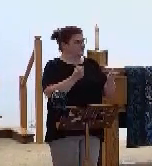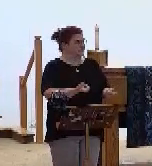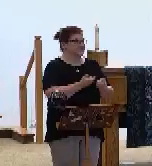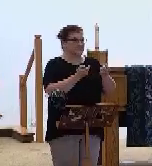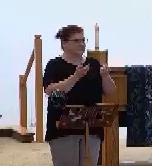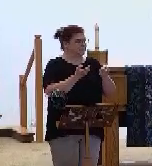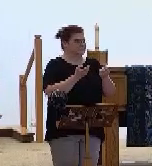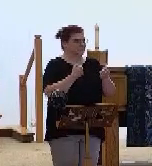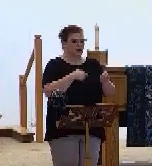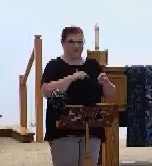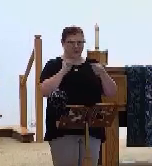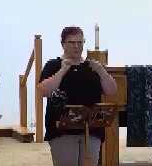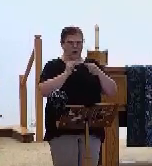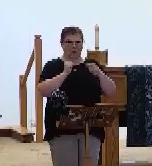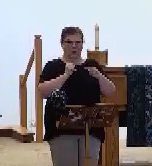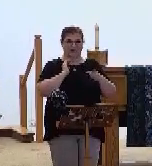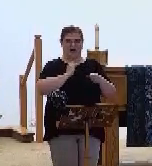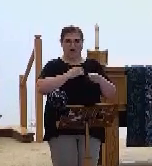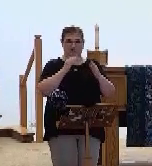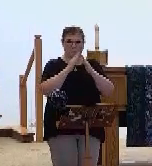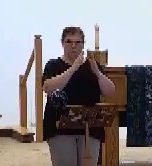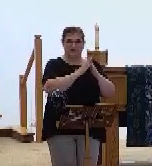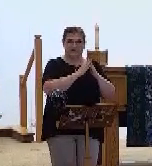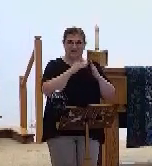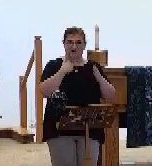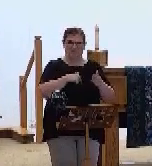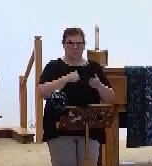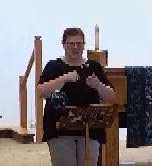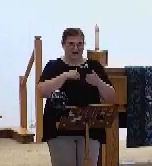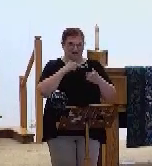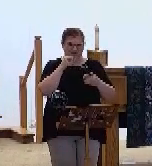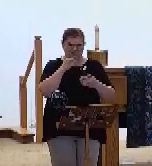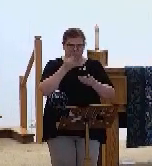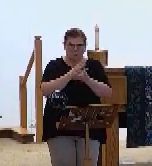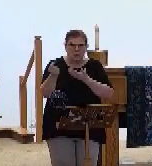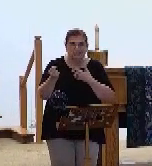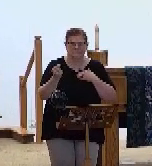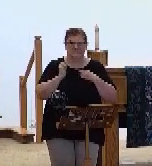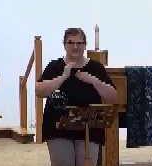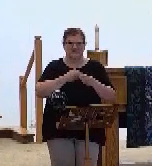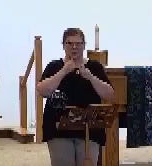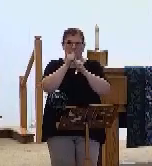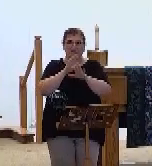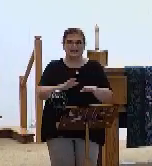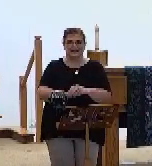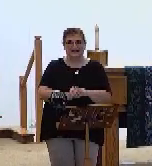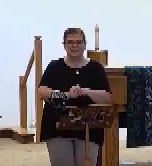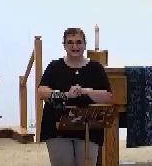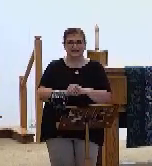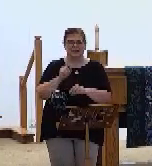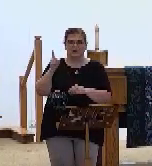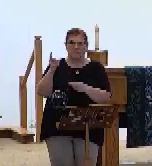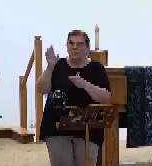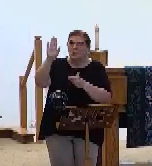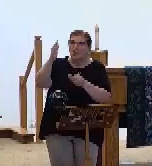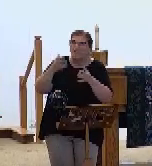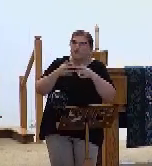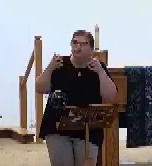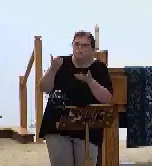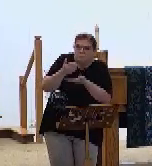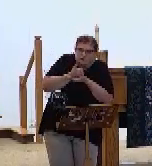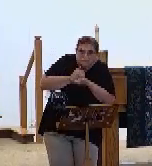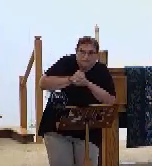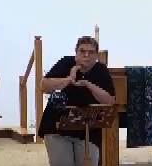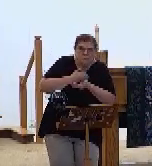and have hurt ourselves. We have squandered your blessings. We have hoarded your bounty. In the name